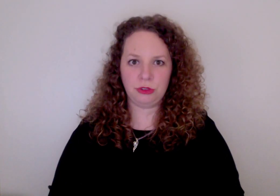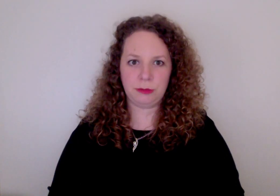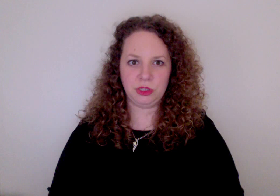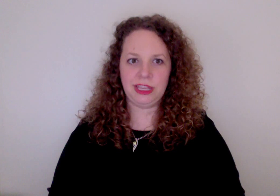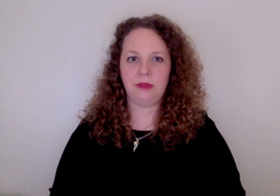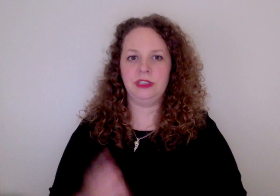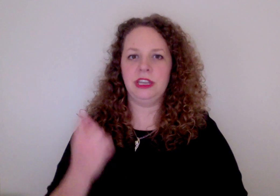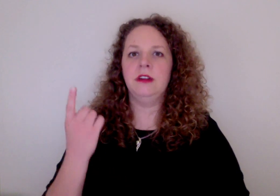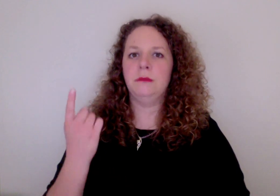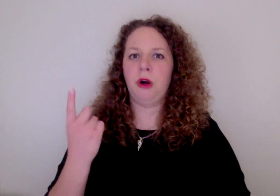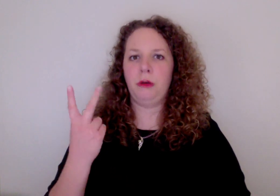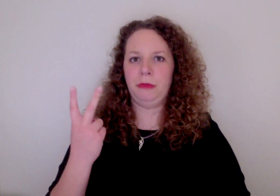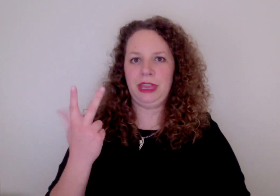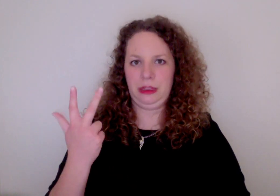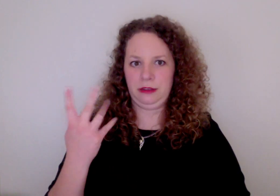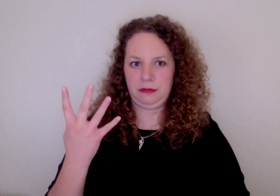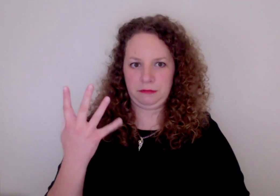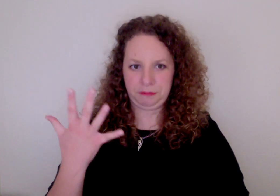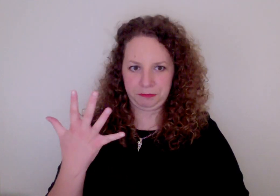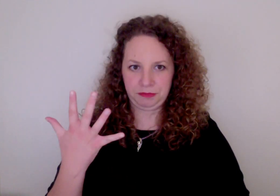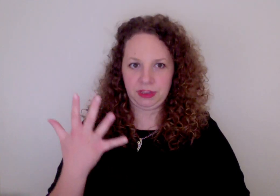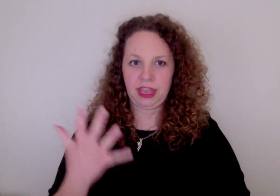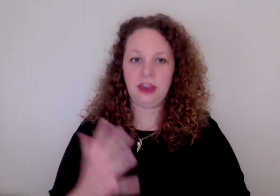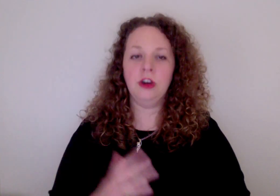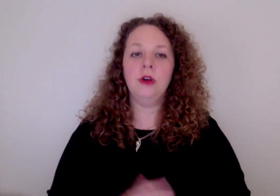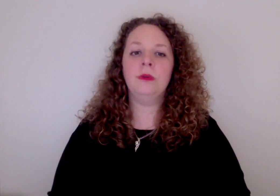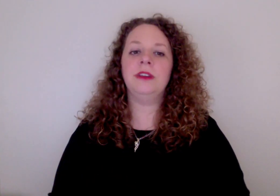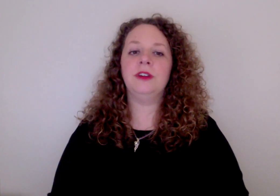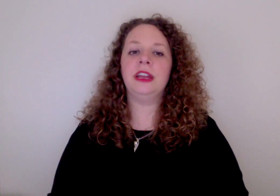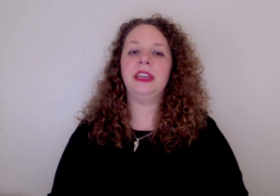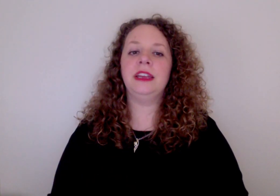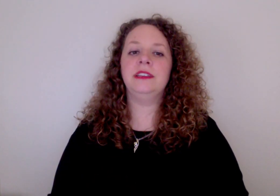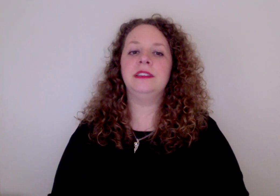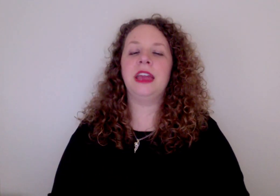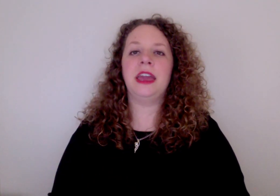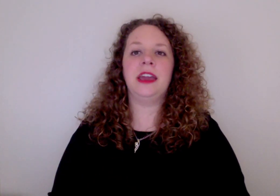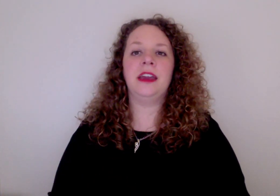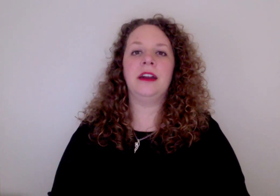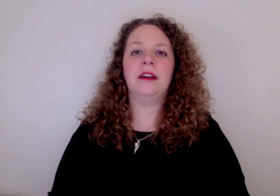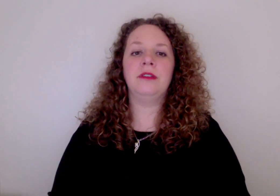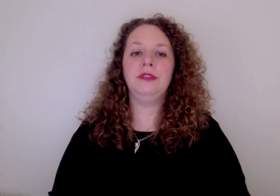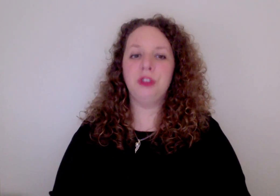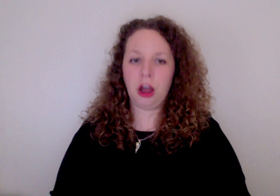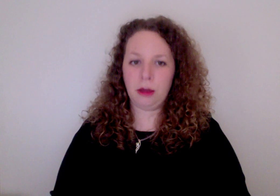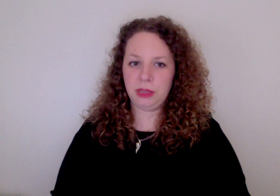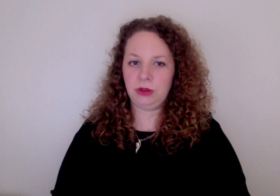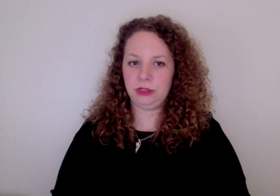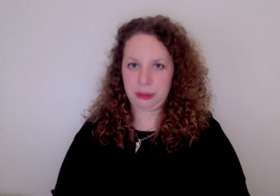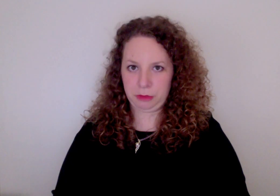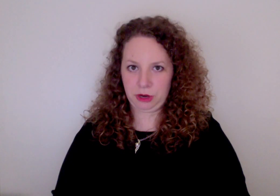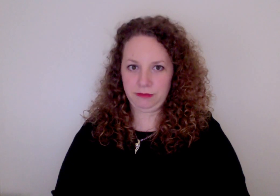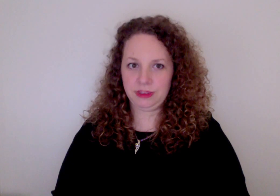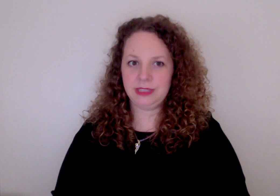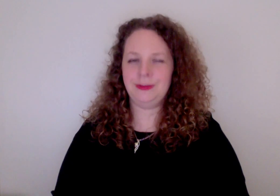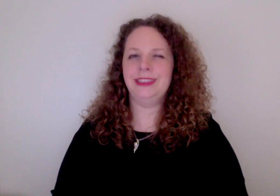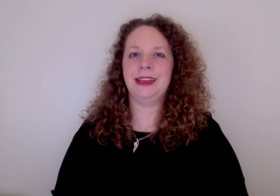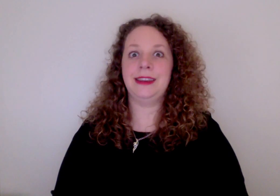numbers counting, palm in. Okay, whenever it is a nominal number, this means a